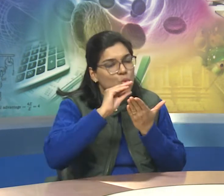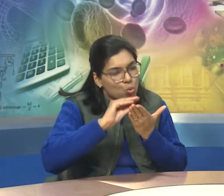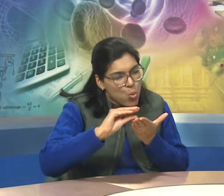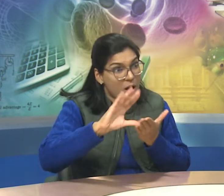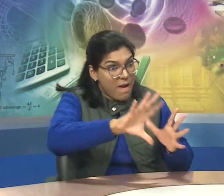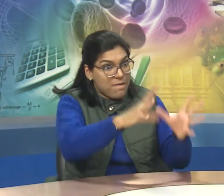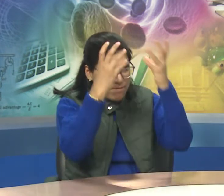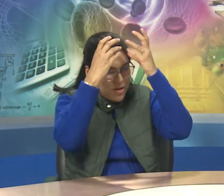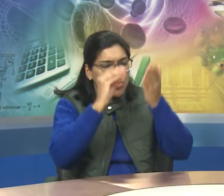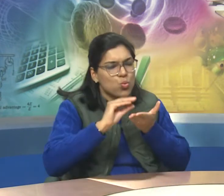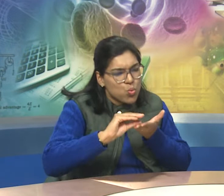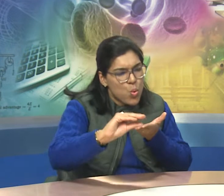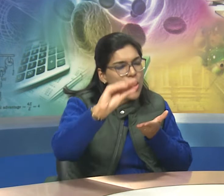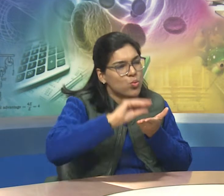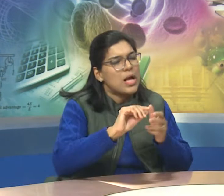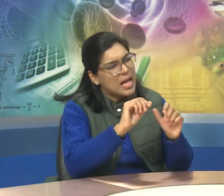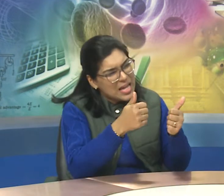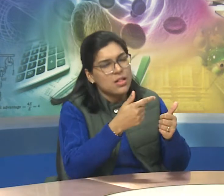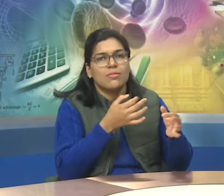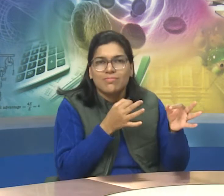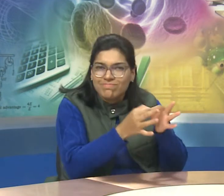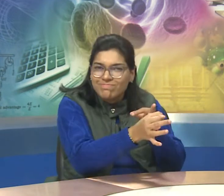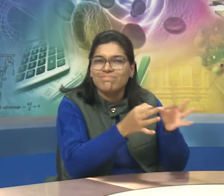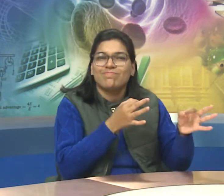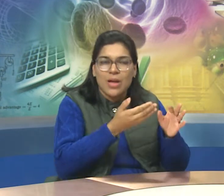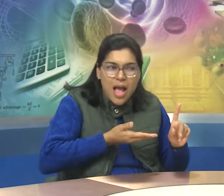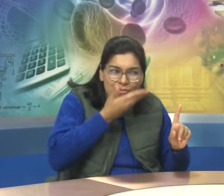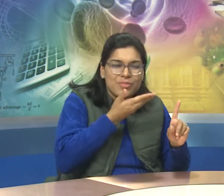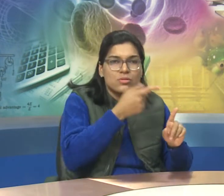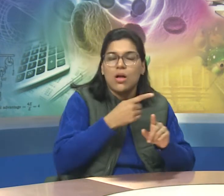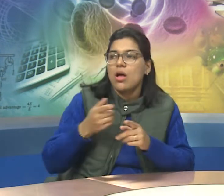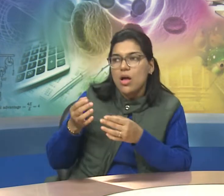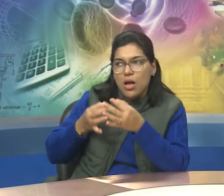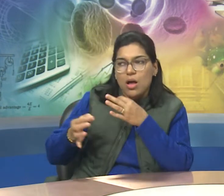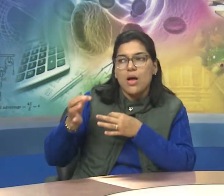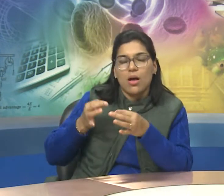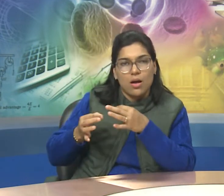solution to it then struggle